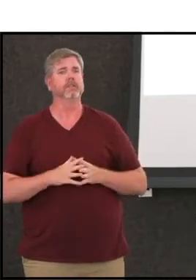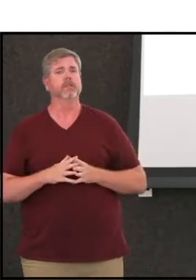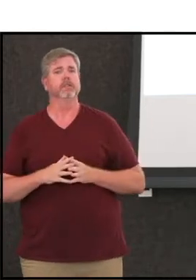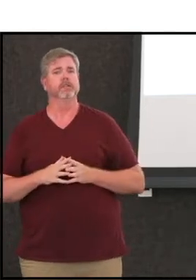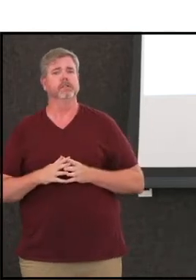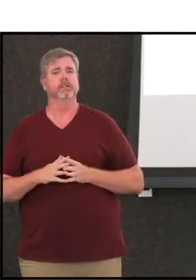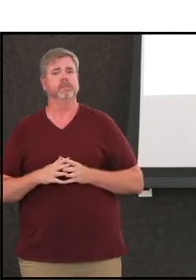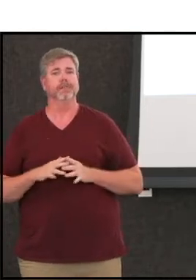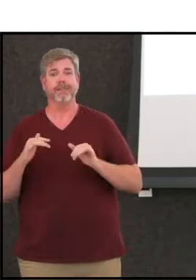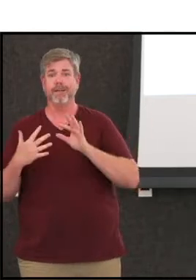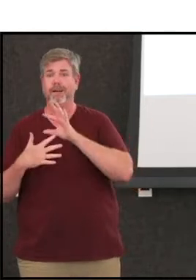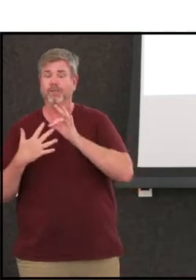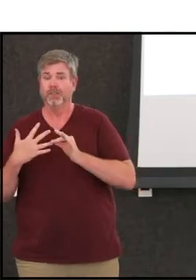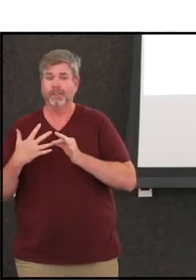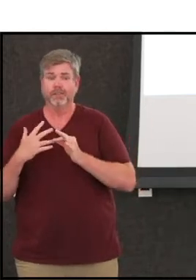to the community.